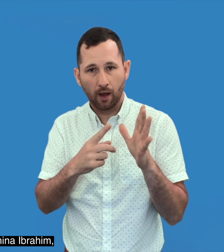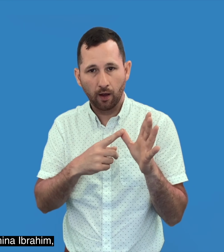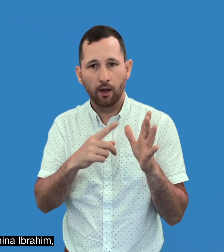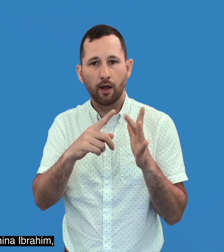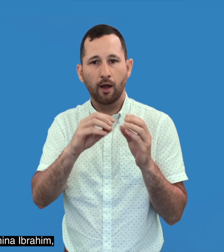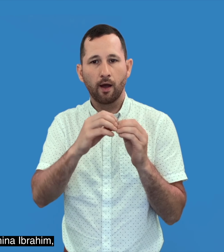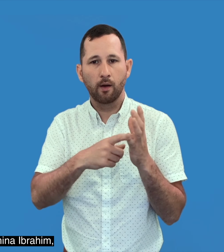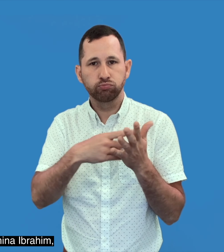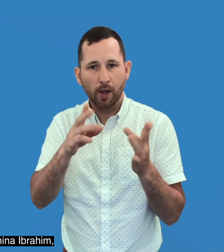Amina Ibrahim,